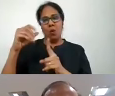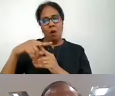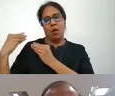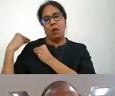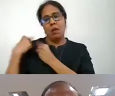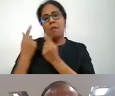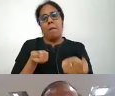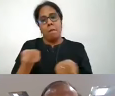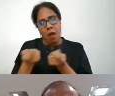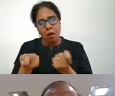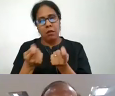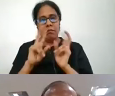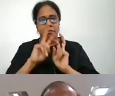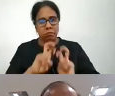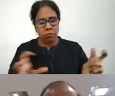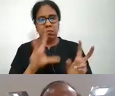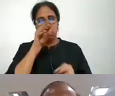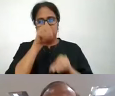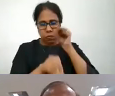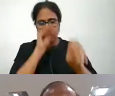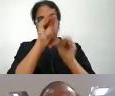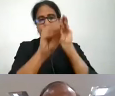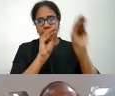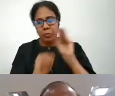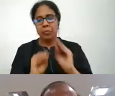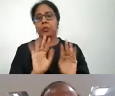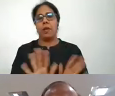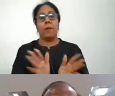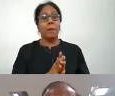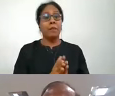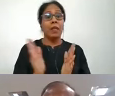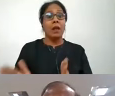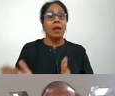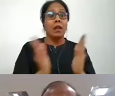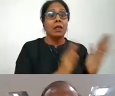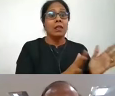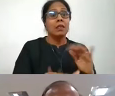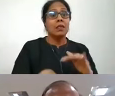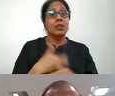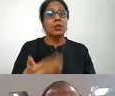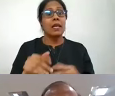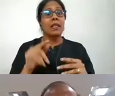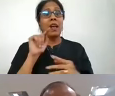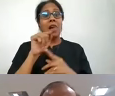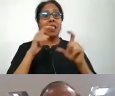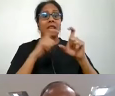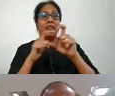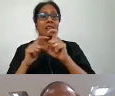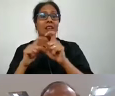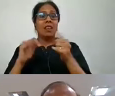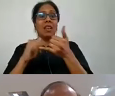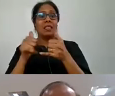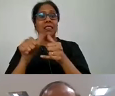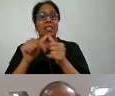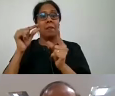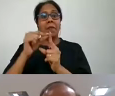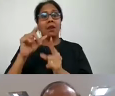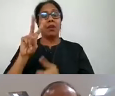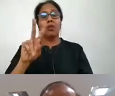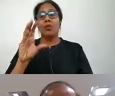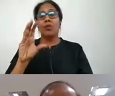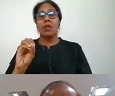SAP 2061 through Gulf IG were participating with along with IIT Mumbai. We have rural Wi-Fi